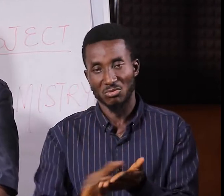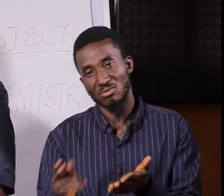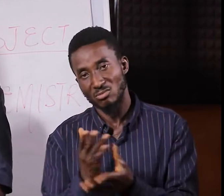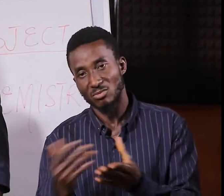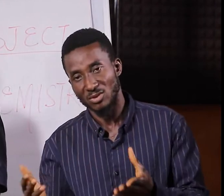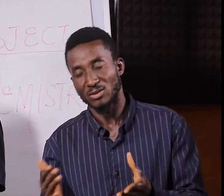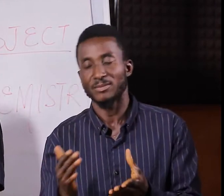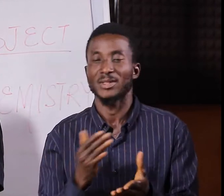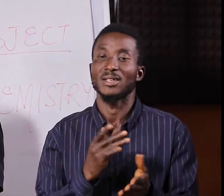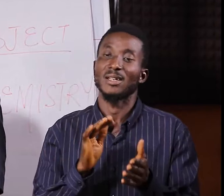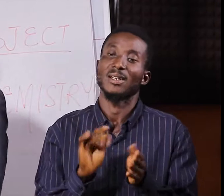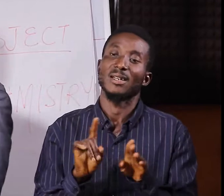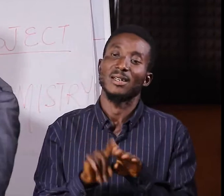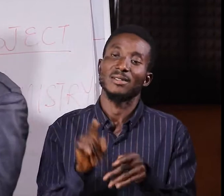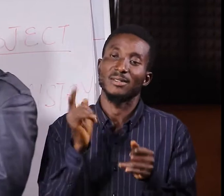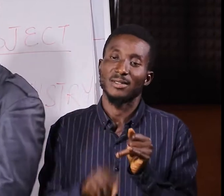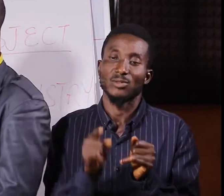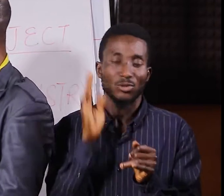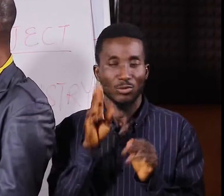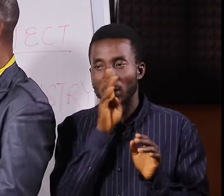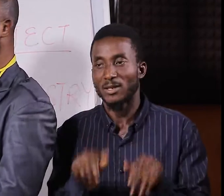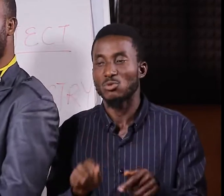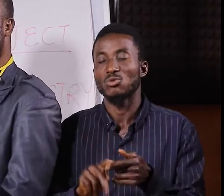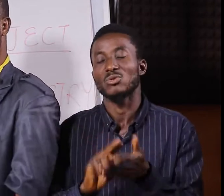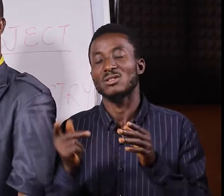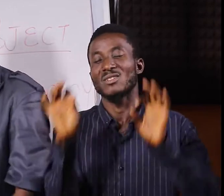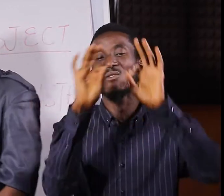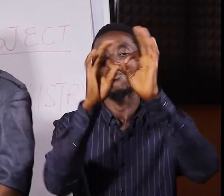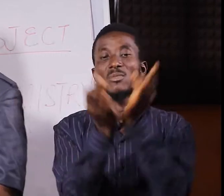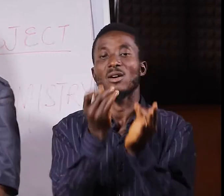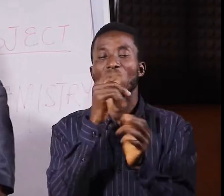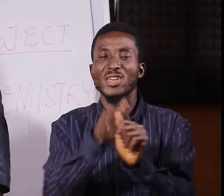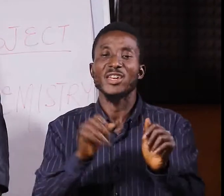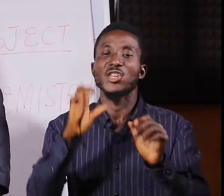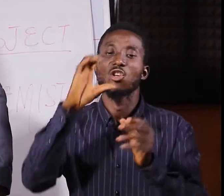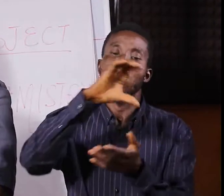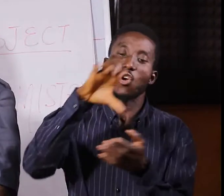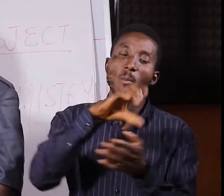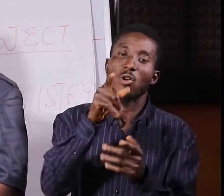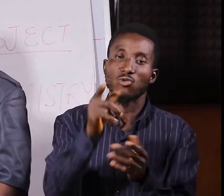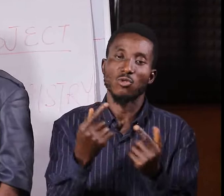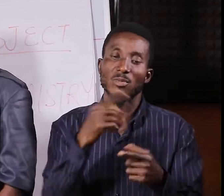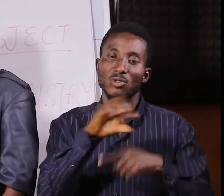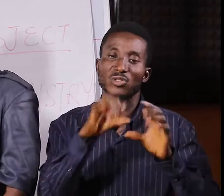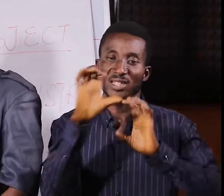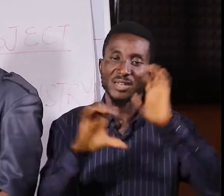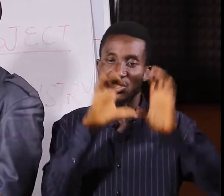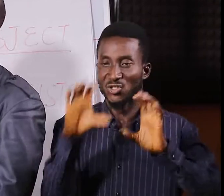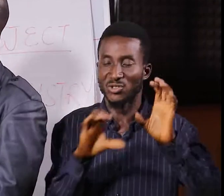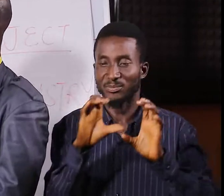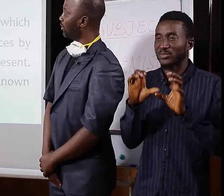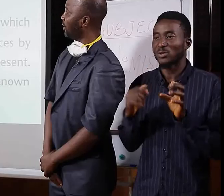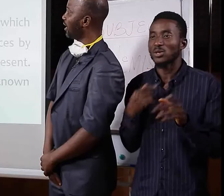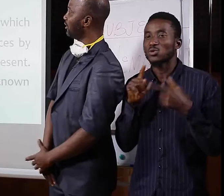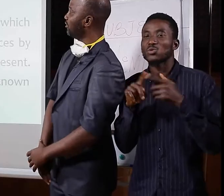points. At the end of the lesson, you should be able to write the formula of any compound you come across in chemistry. I will